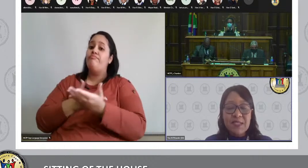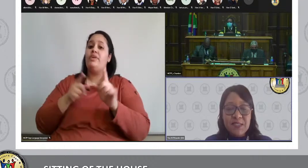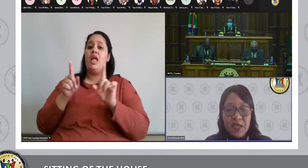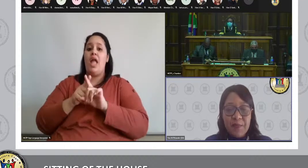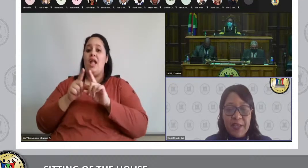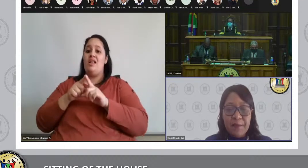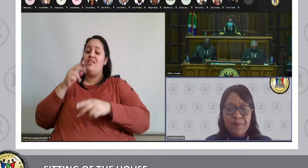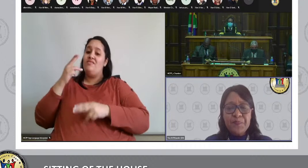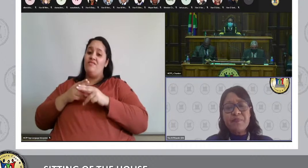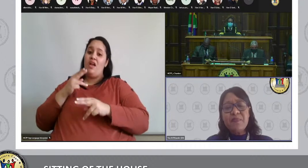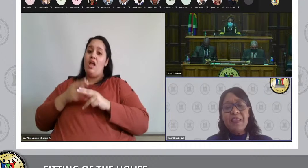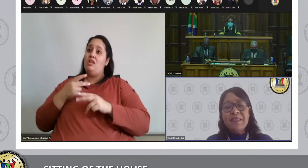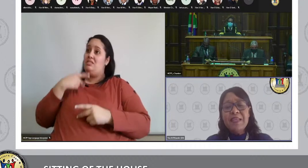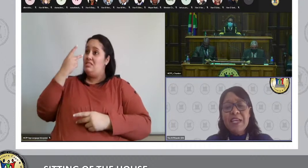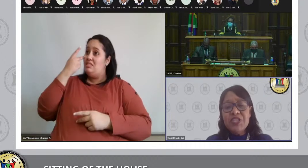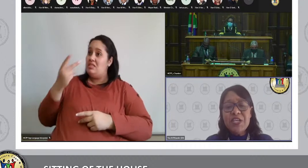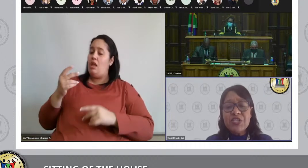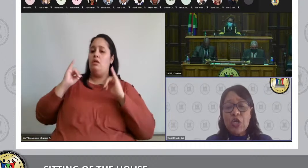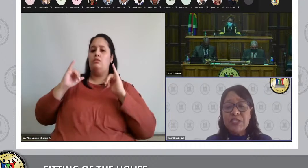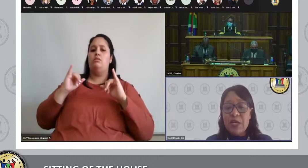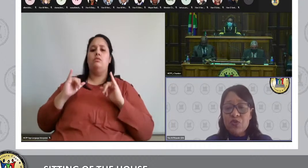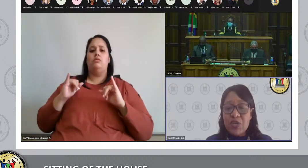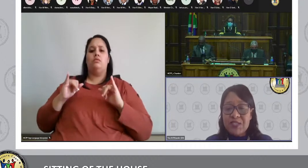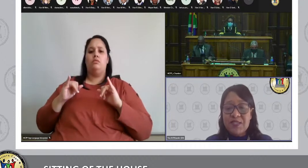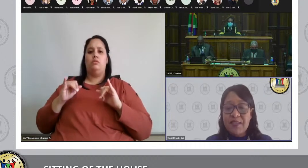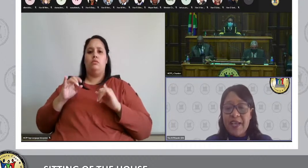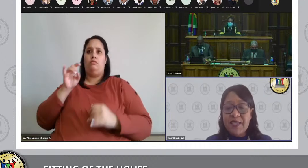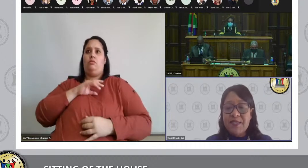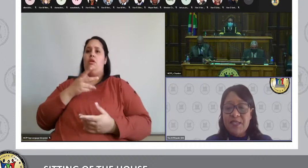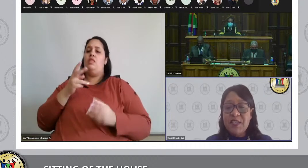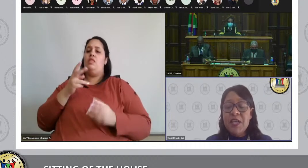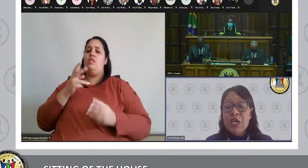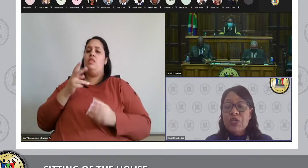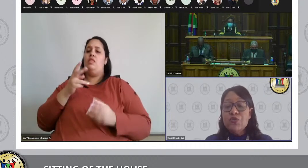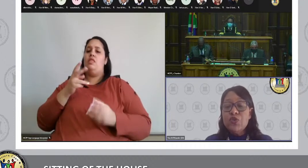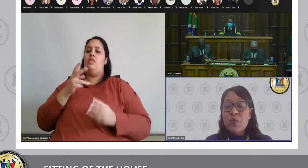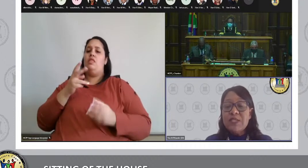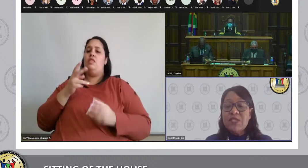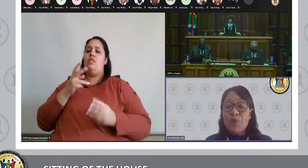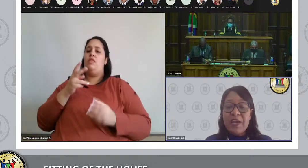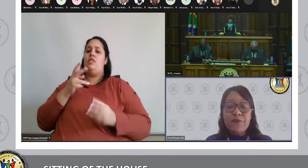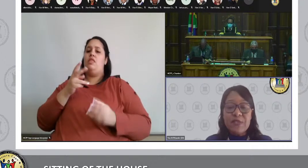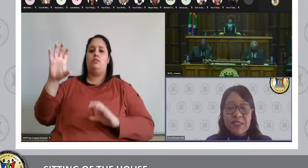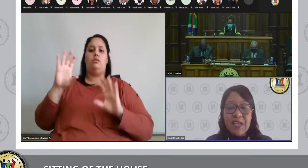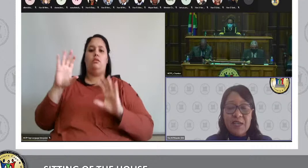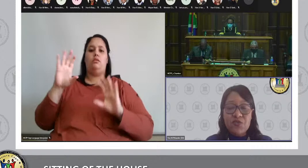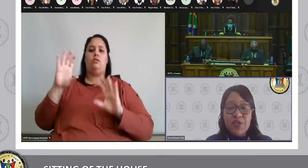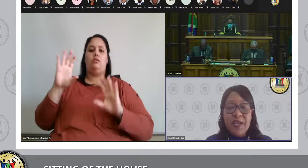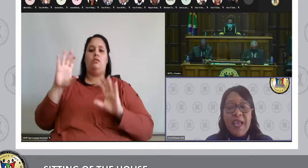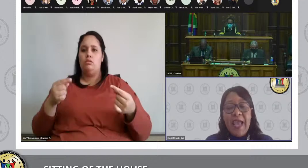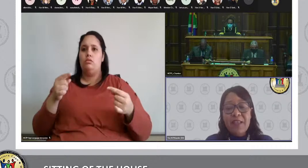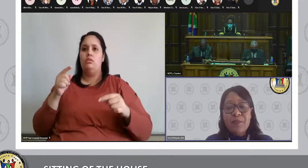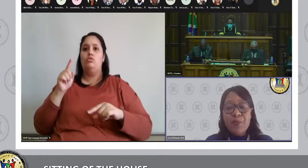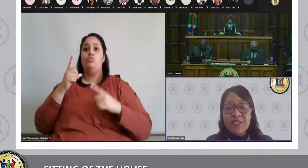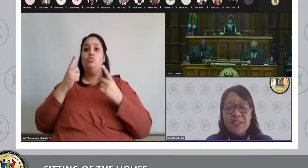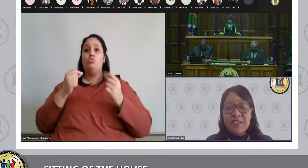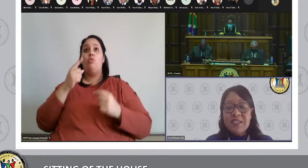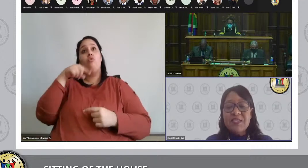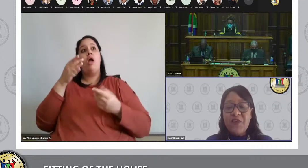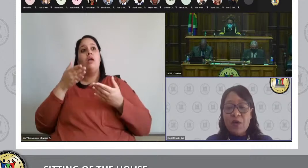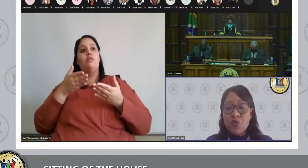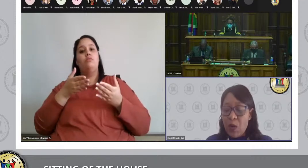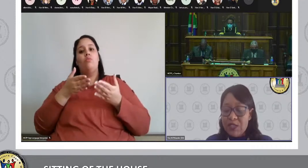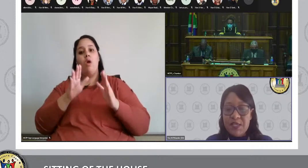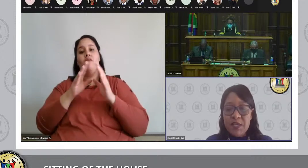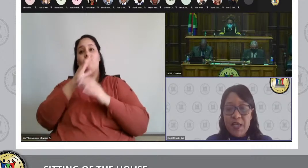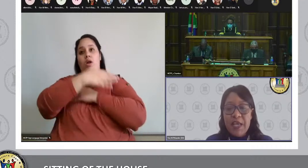serious and disturbing. The nation has got no trust in the ANC to do what is right for this country, and the president